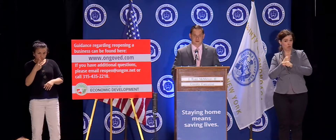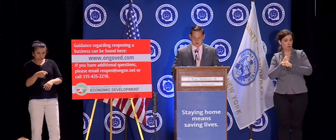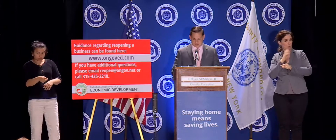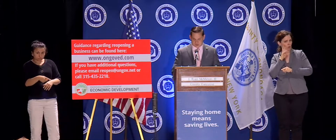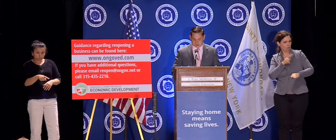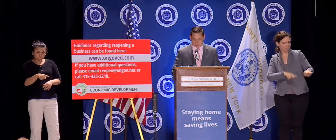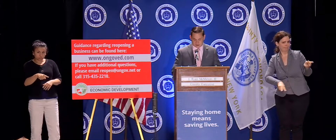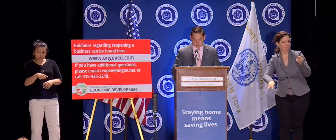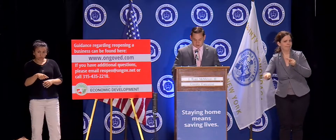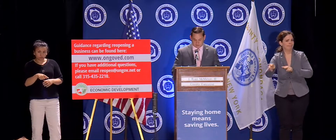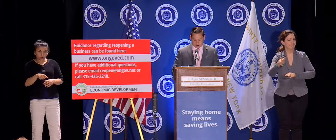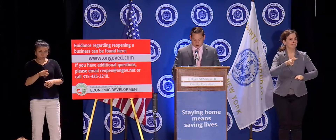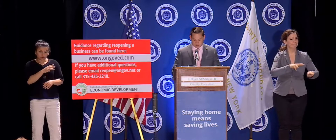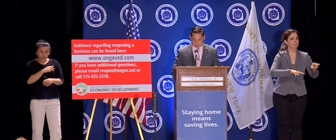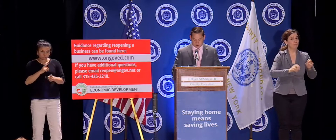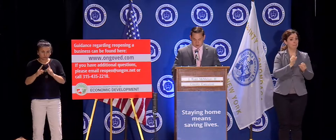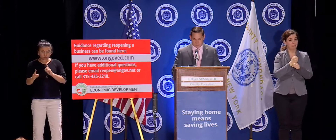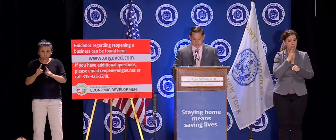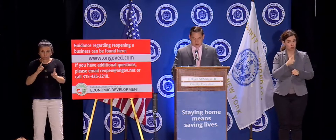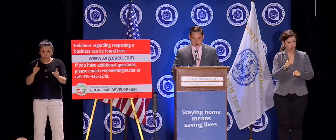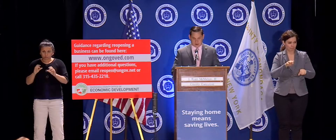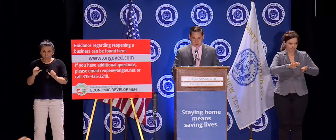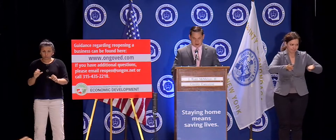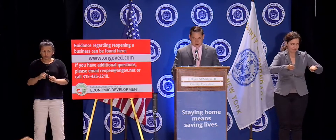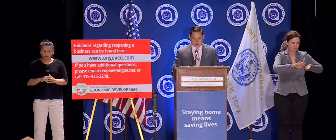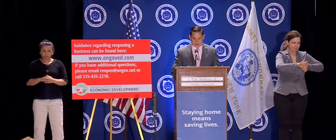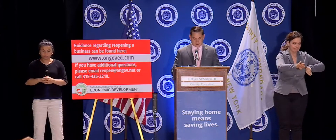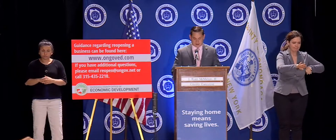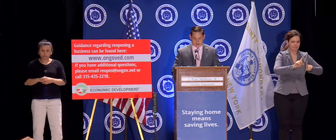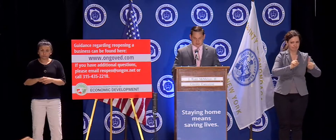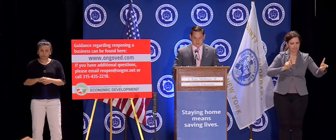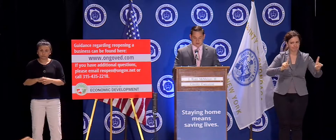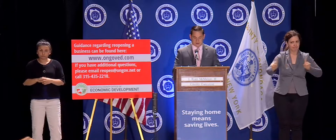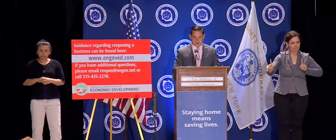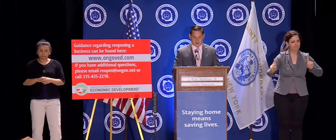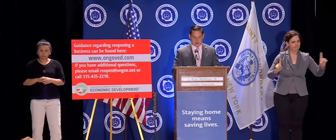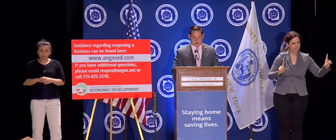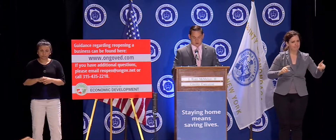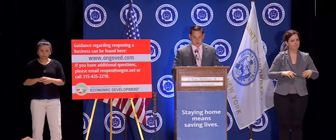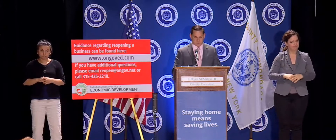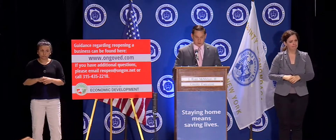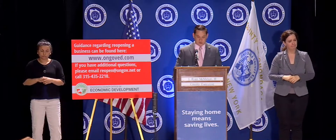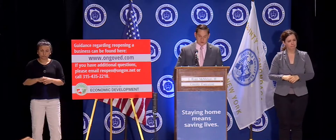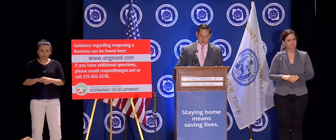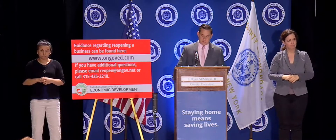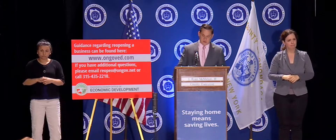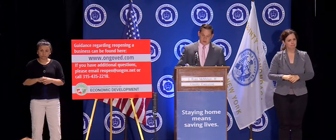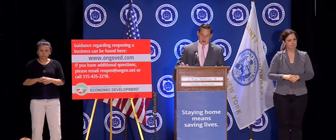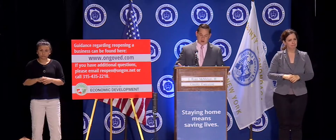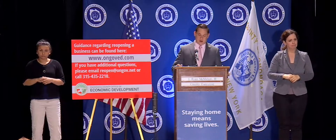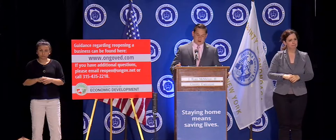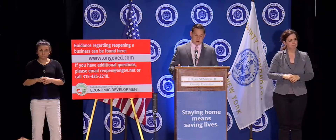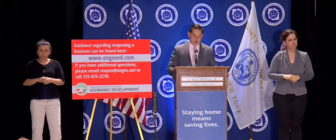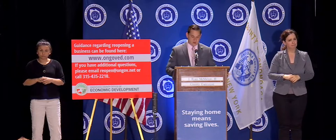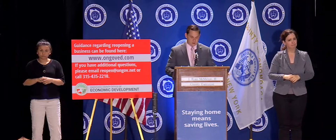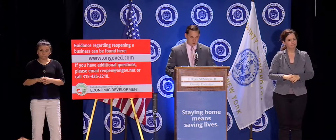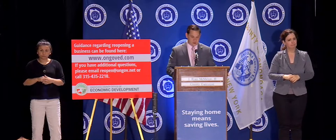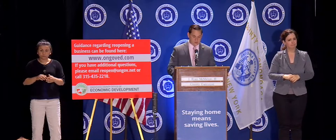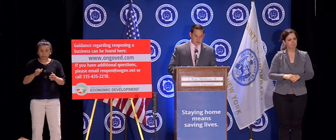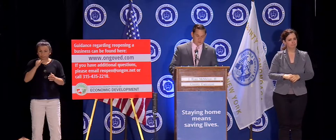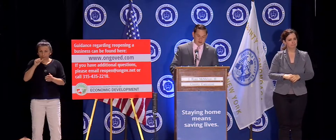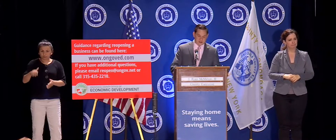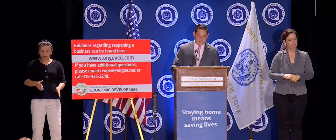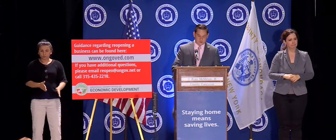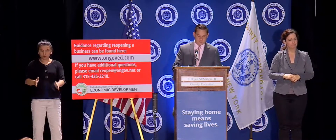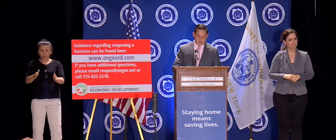proper physical distancing is being followed. And that is some details on Oneida Shores Beach.